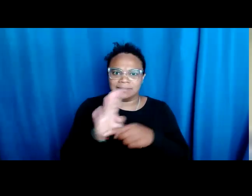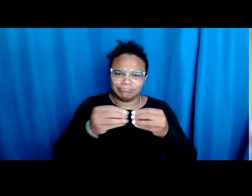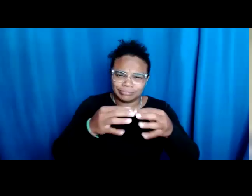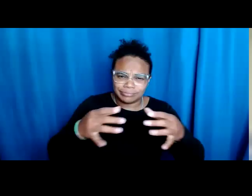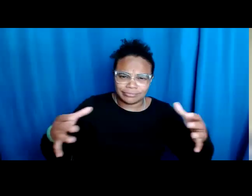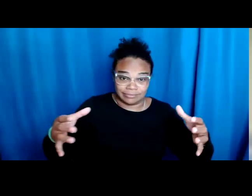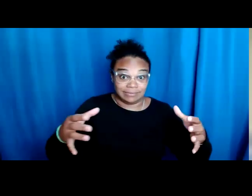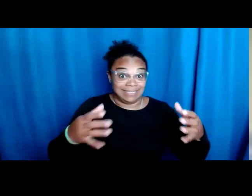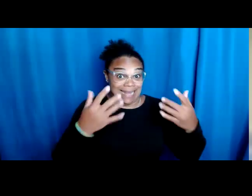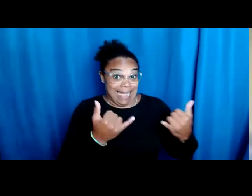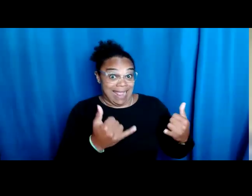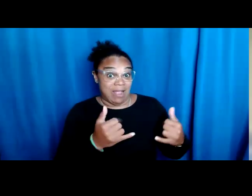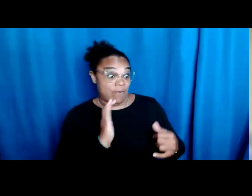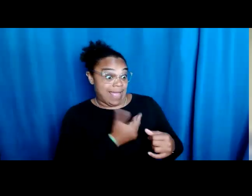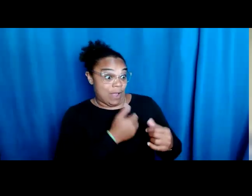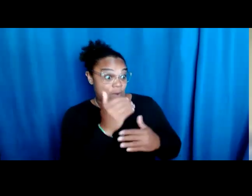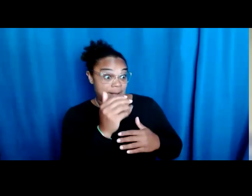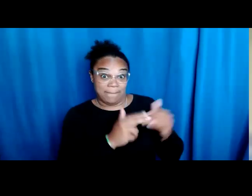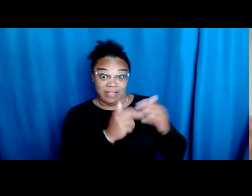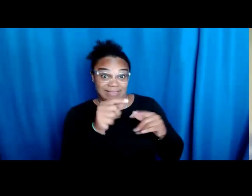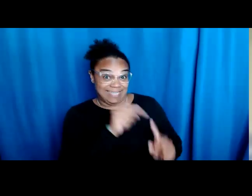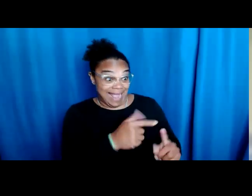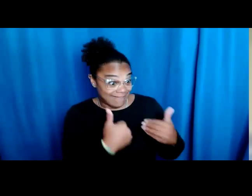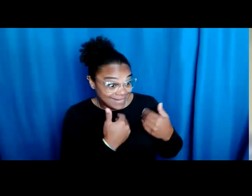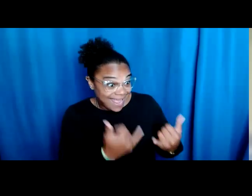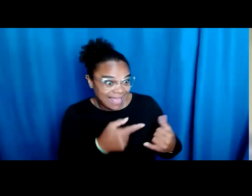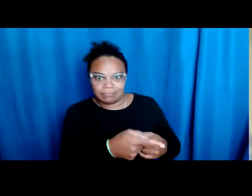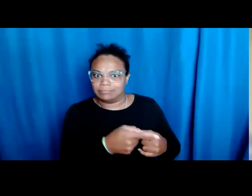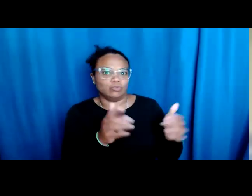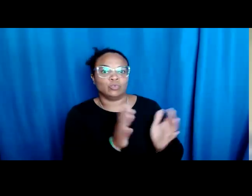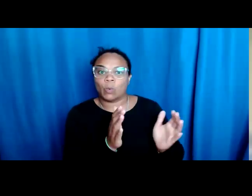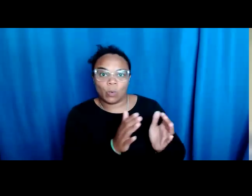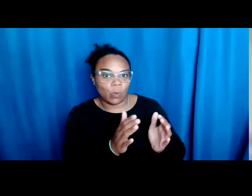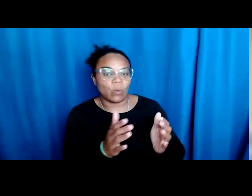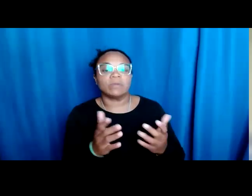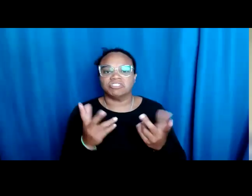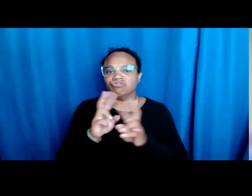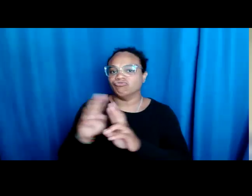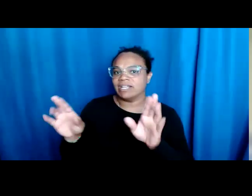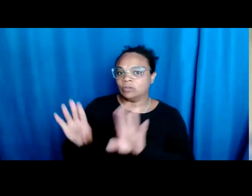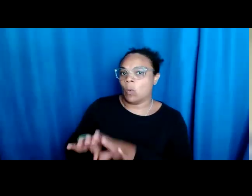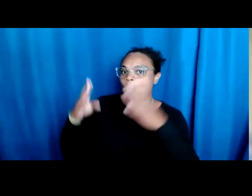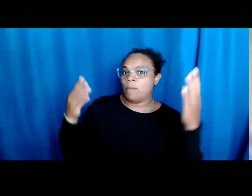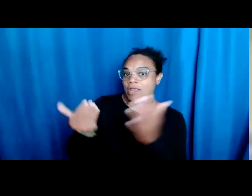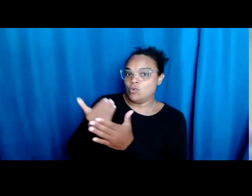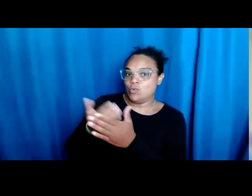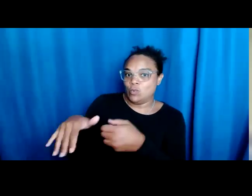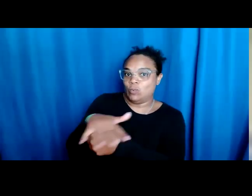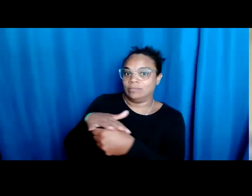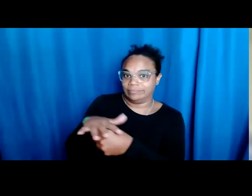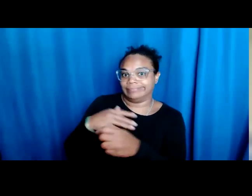outgrown this current location, and we're looking to open a new location. But in opening that new